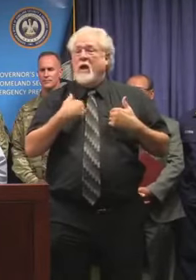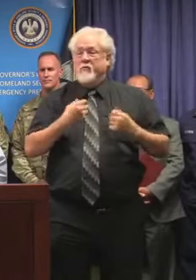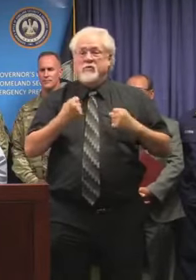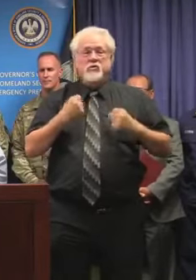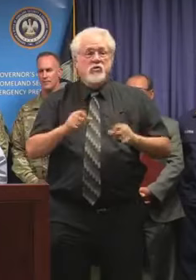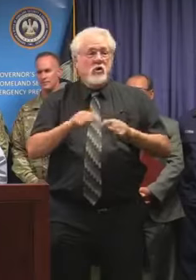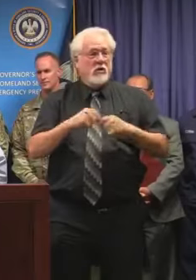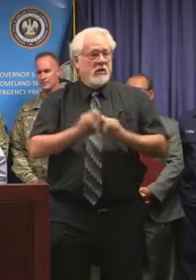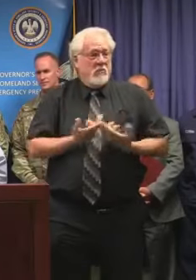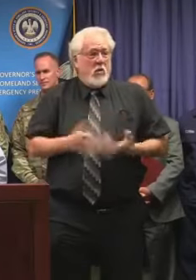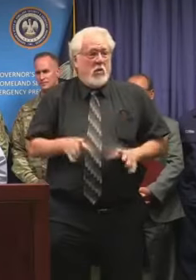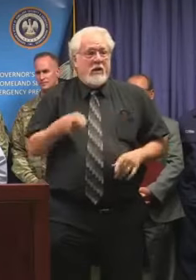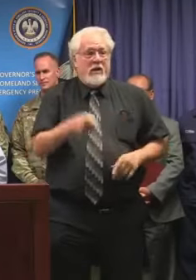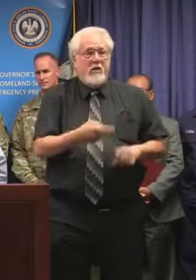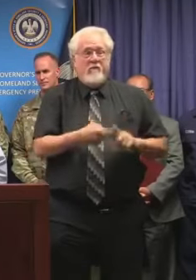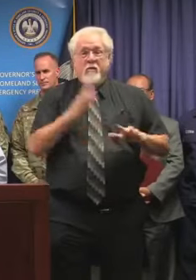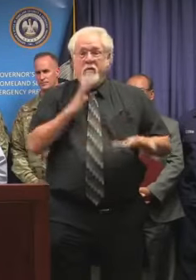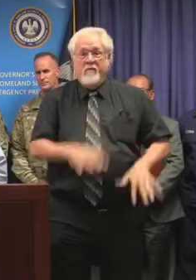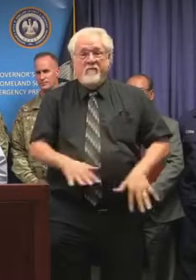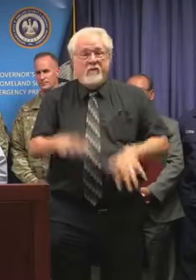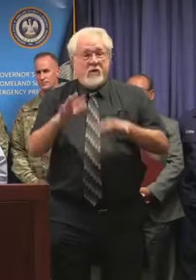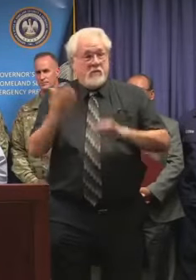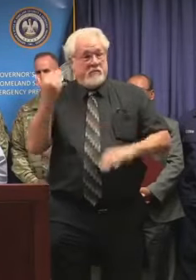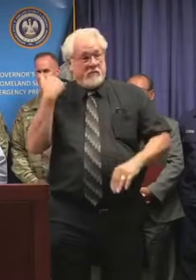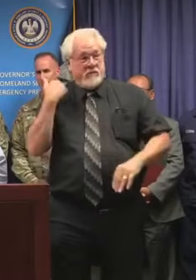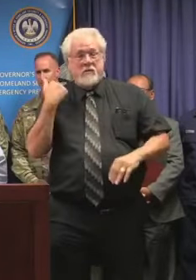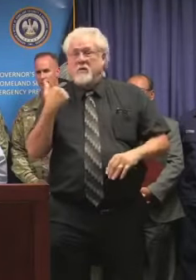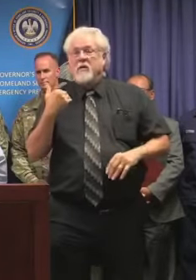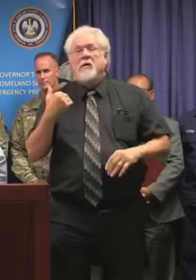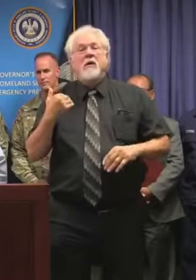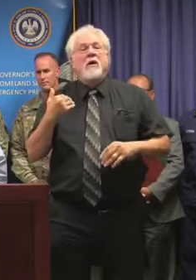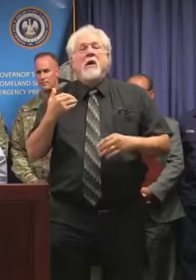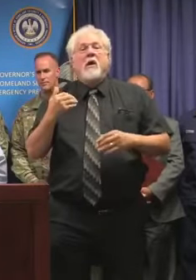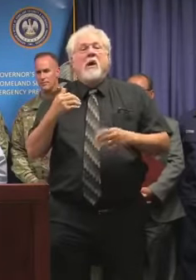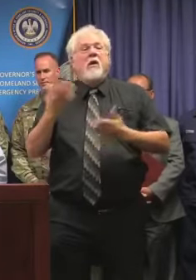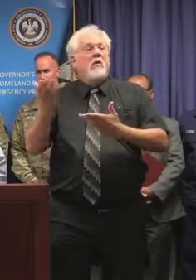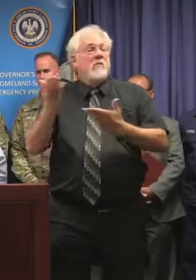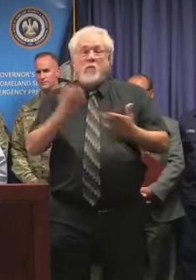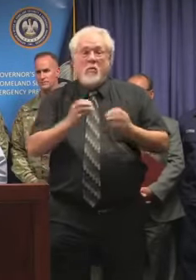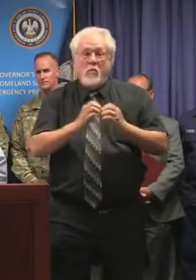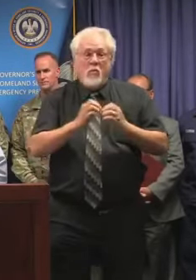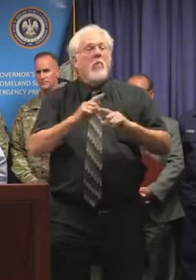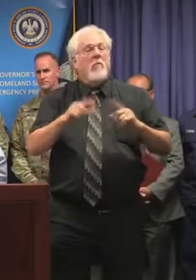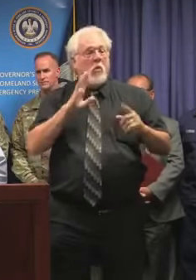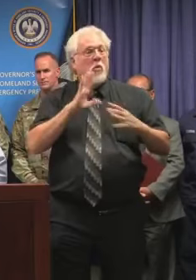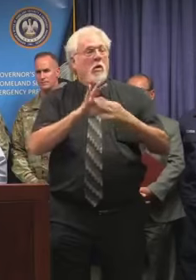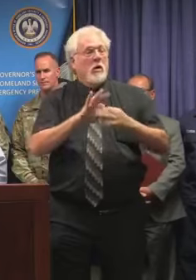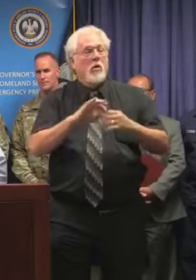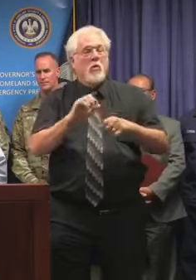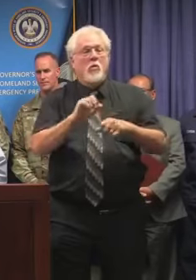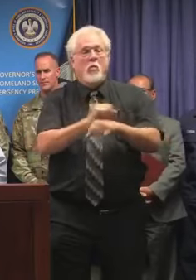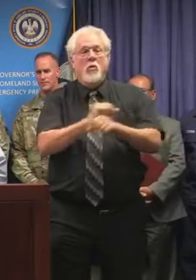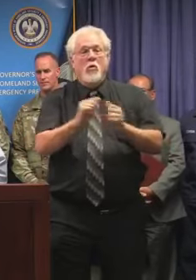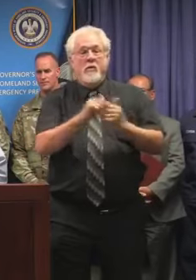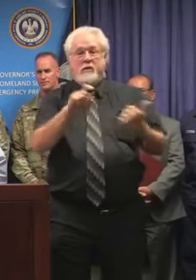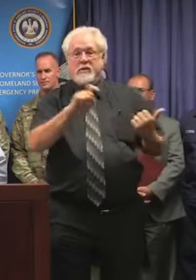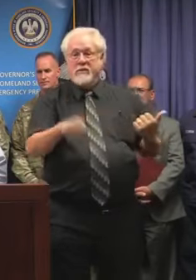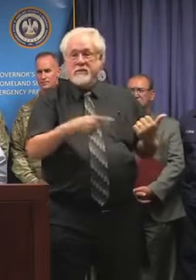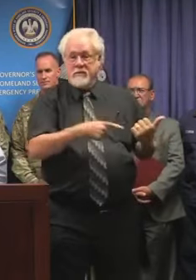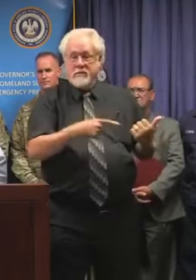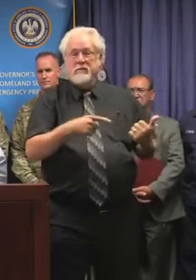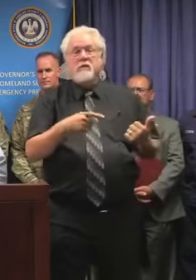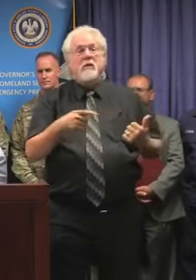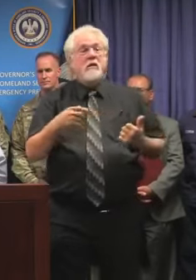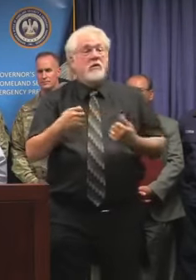here that was already here from the floods. We haven't brought that many more folks in, but we're going to continue to coordinate with our counterparts in Texas as we